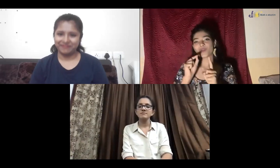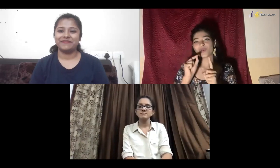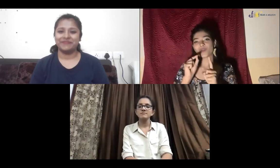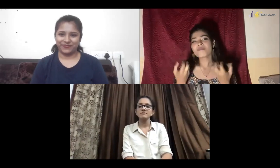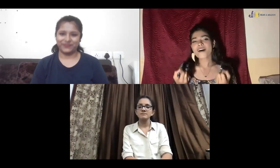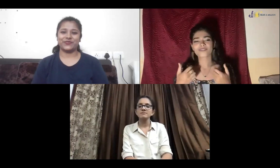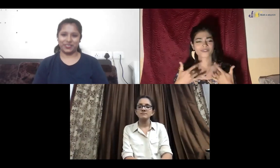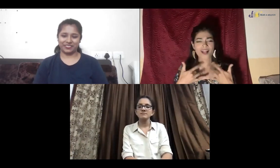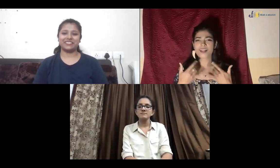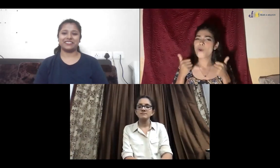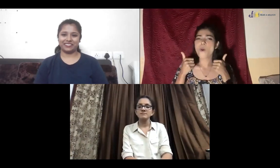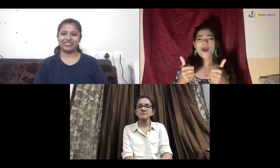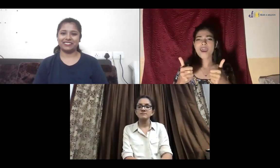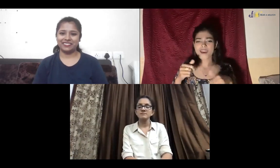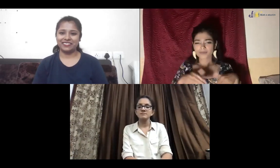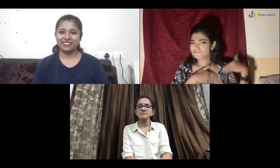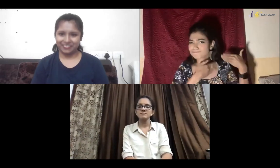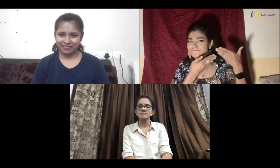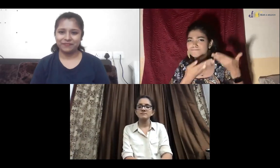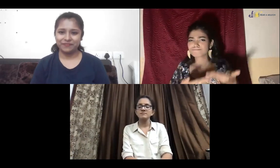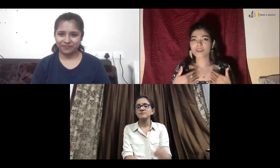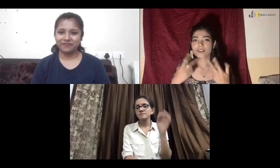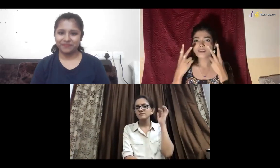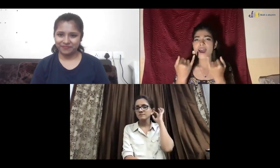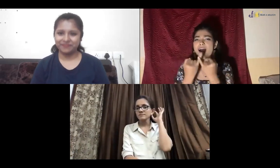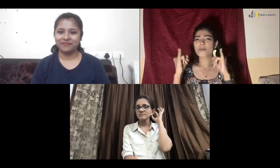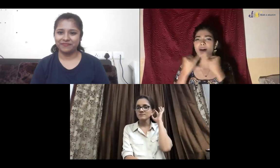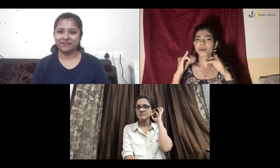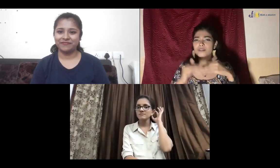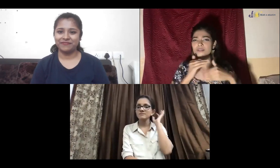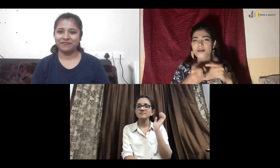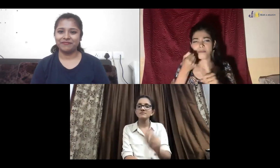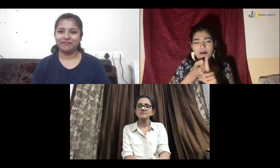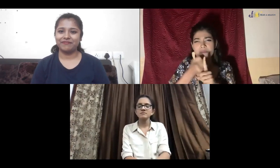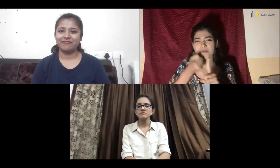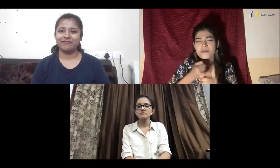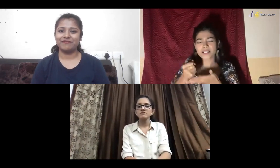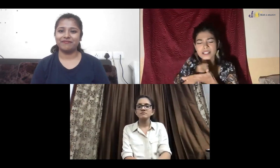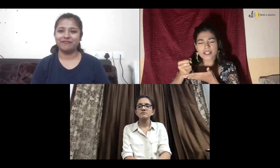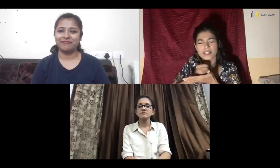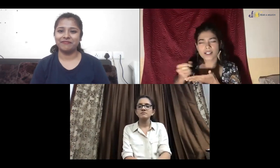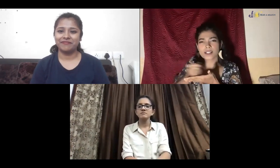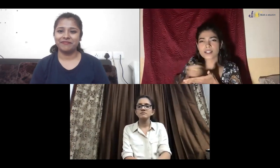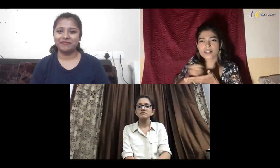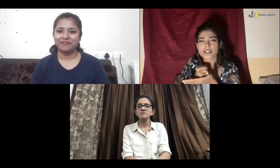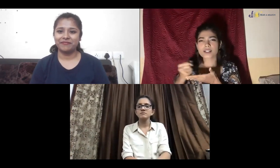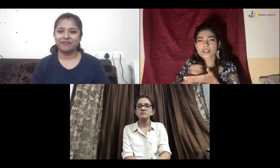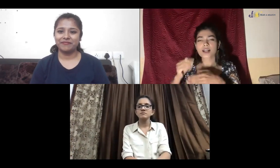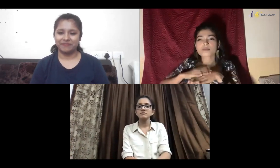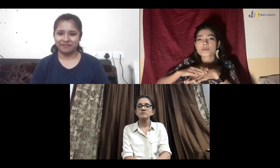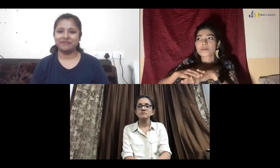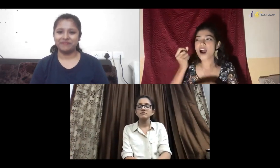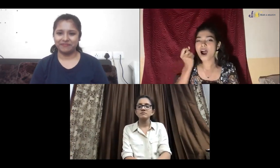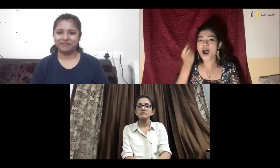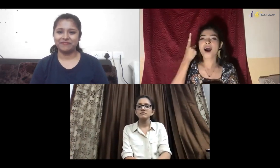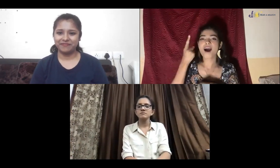also have these kind of changes in our body, and that's natural thing. It's nothing like that we are different from anyone. So